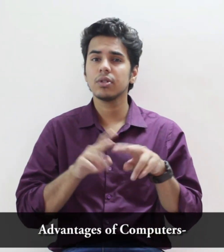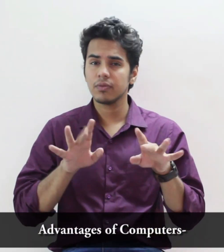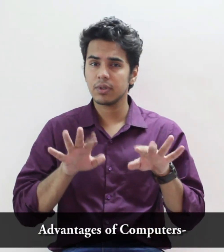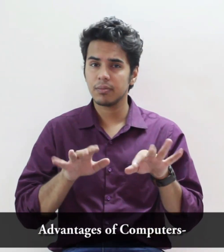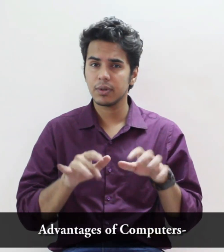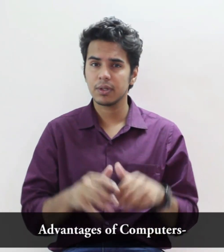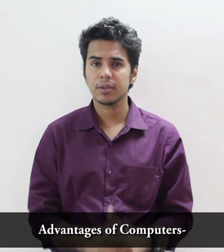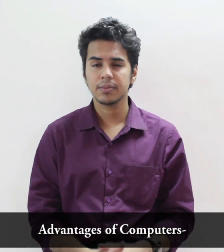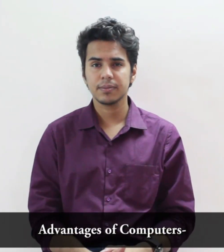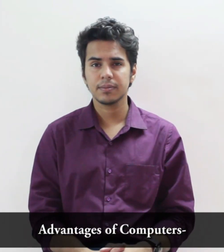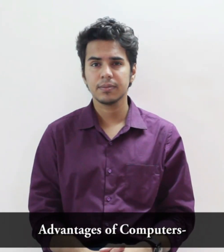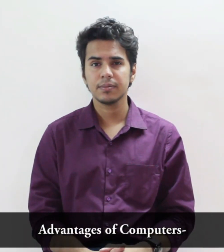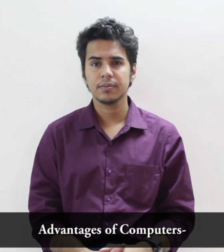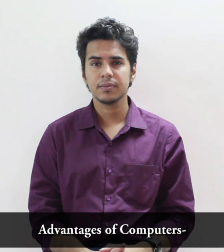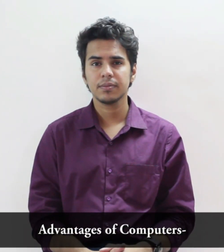Advantages of computers.